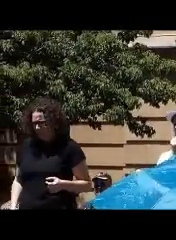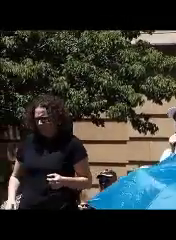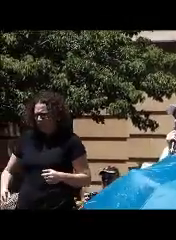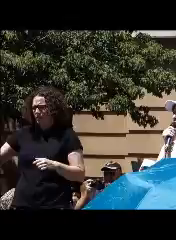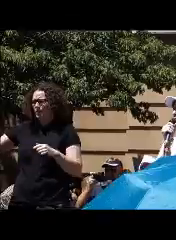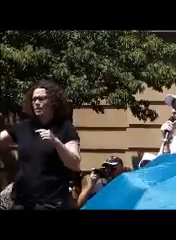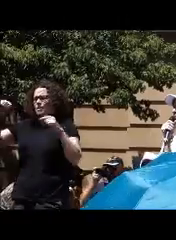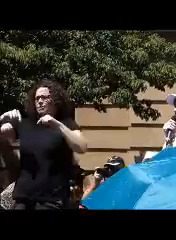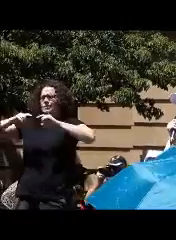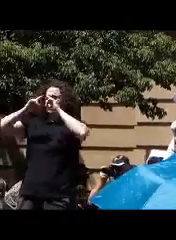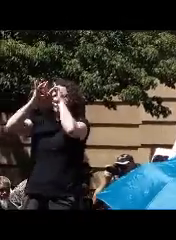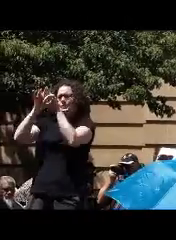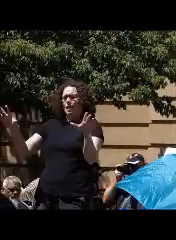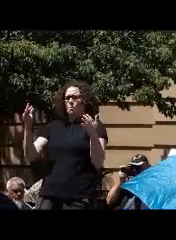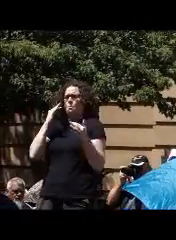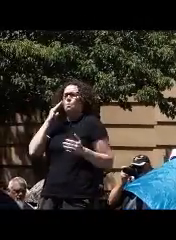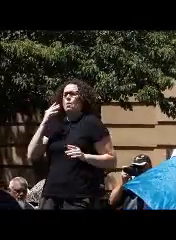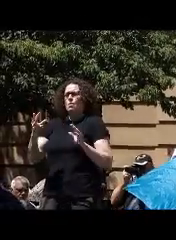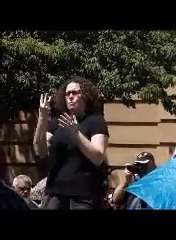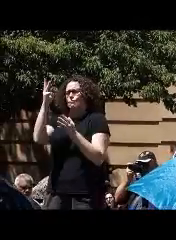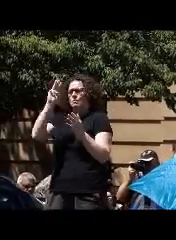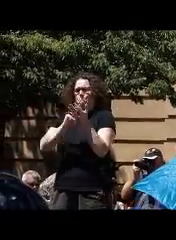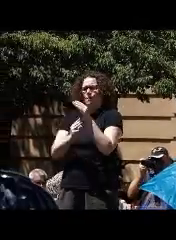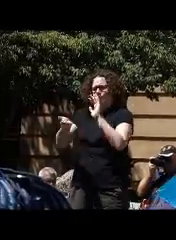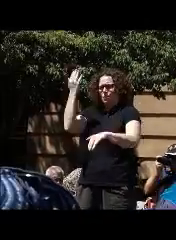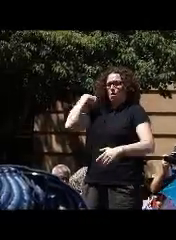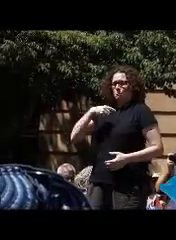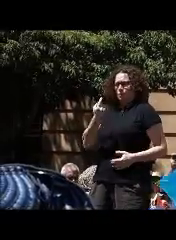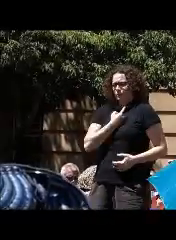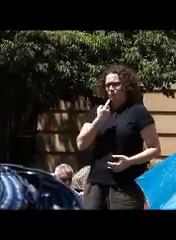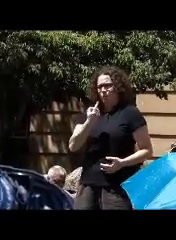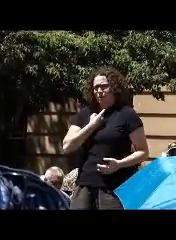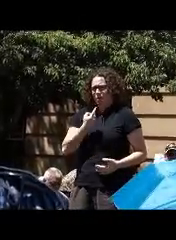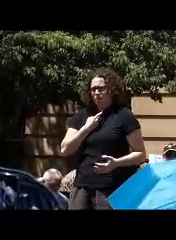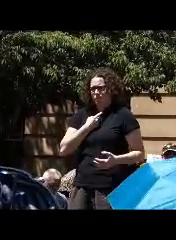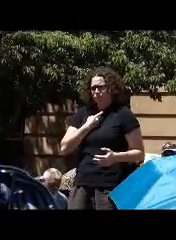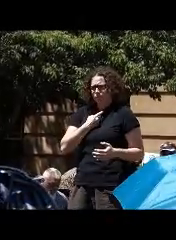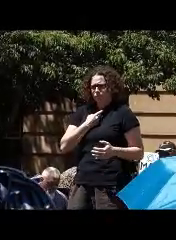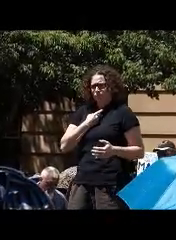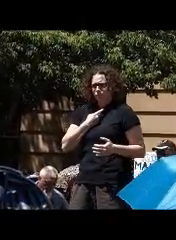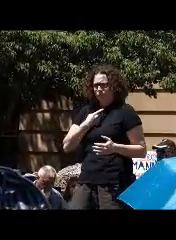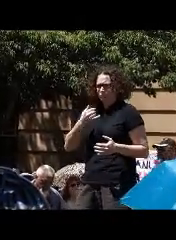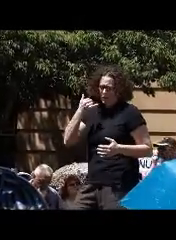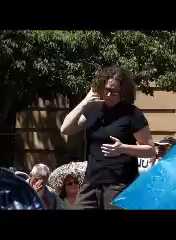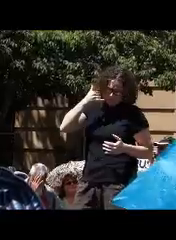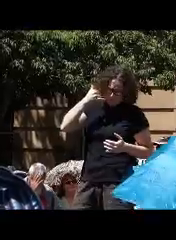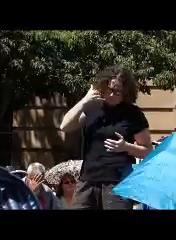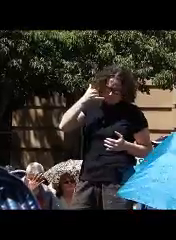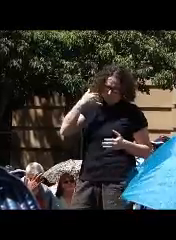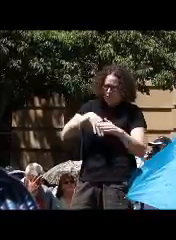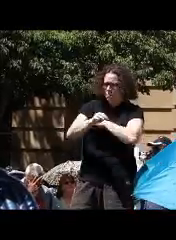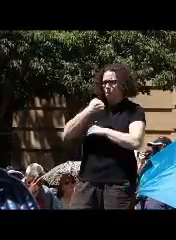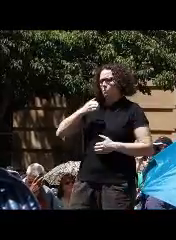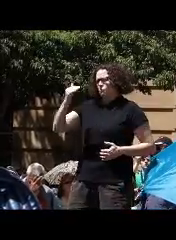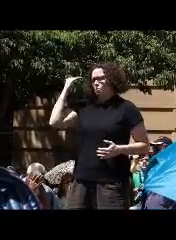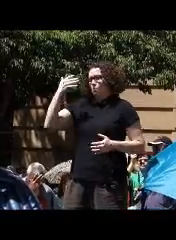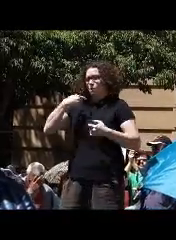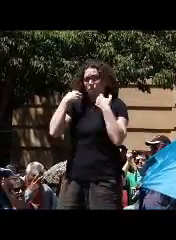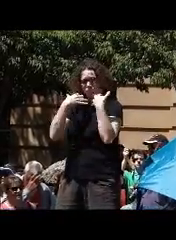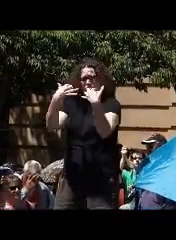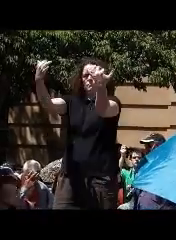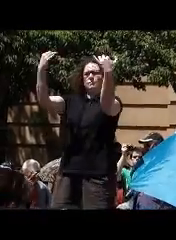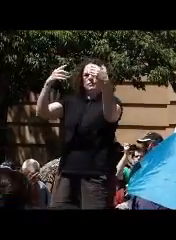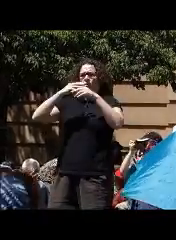This started about 3 months ago with me by myself, sitting on my phone in my room. And look at it